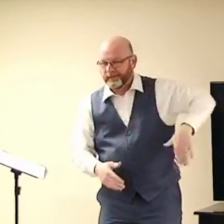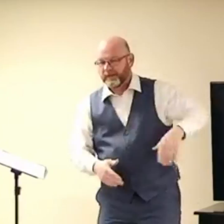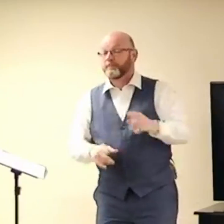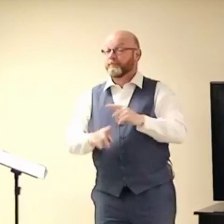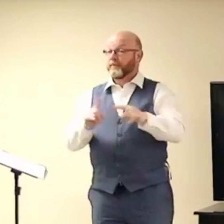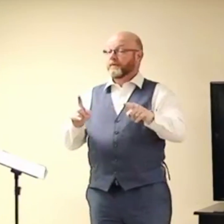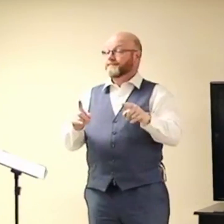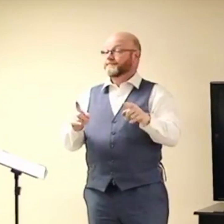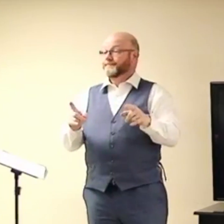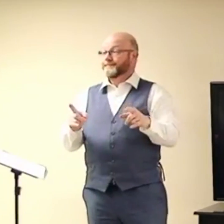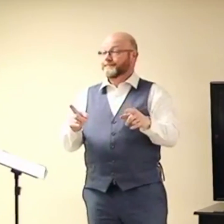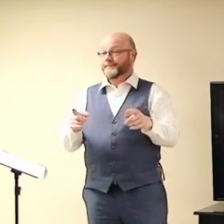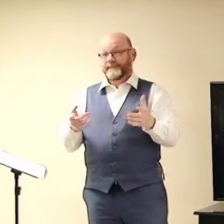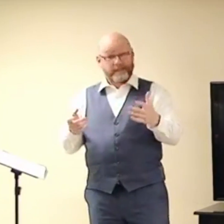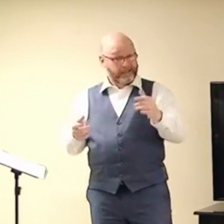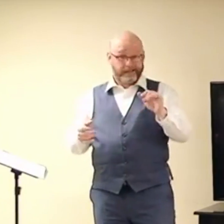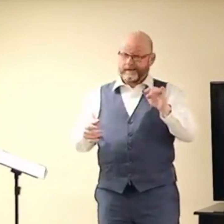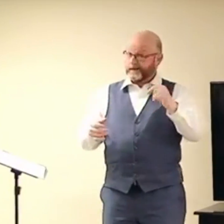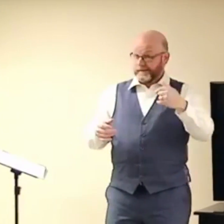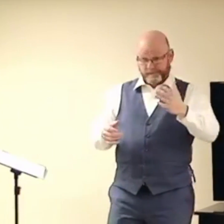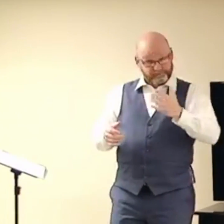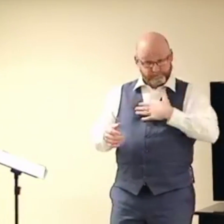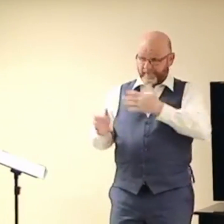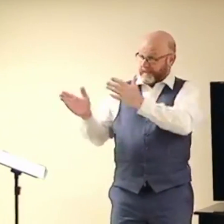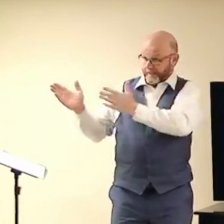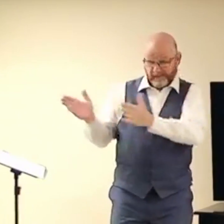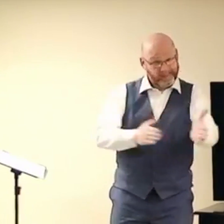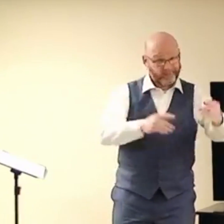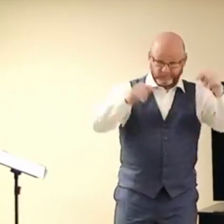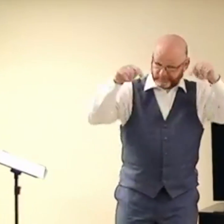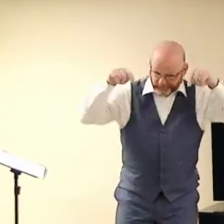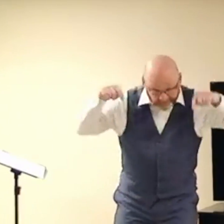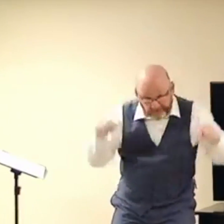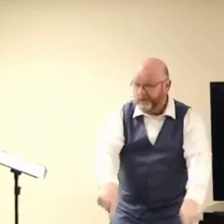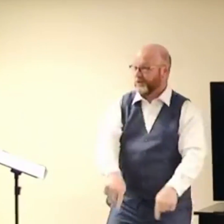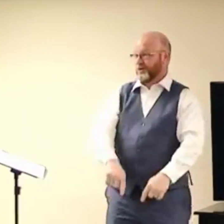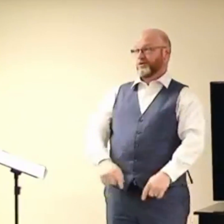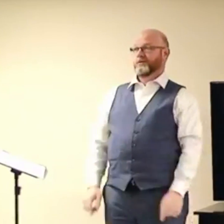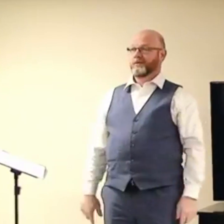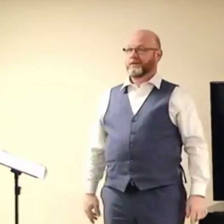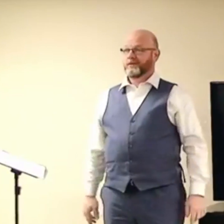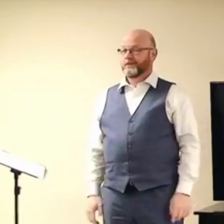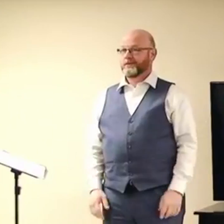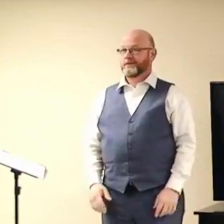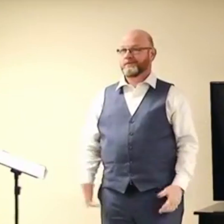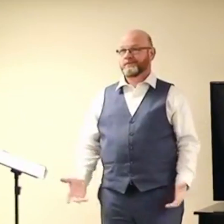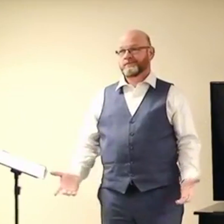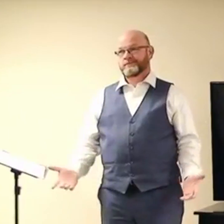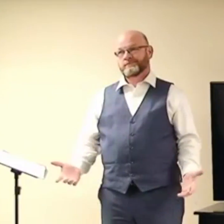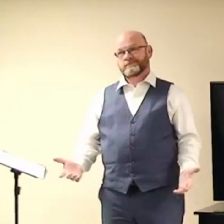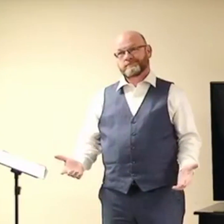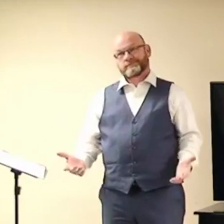you know, he was able to help me get my car running again so I could get back on the road. And I arrived here, but not on time. I was